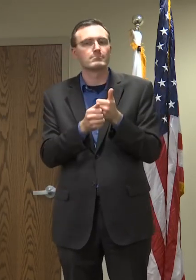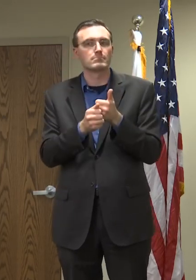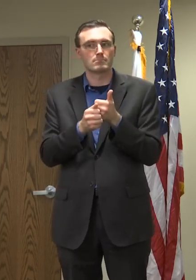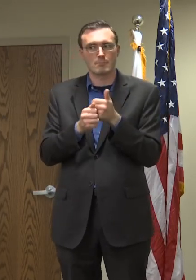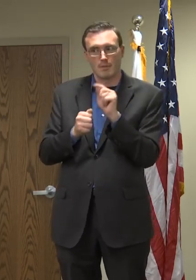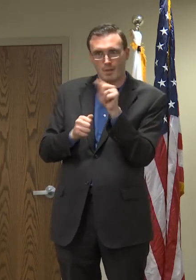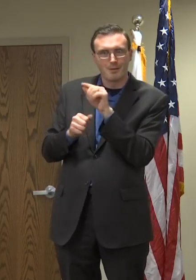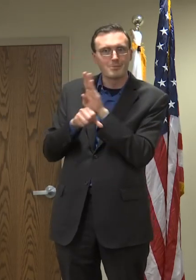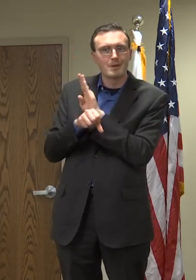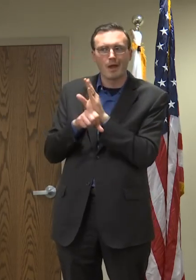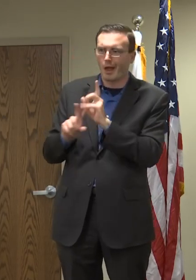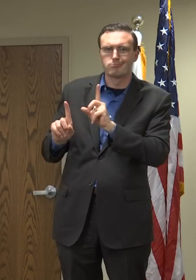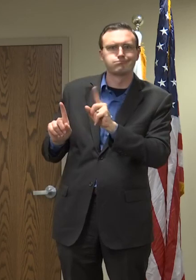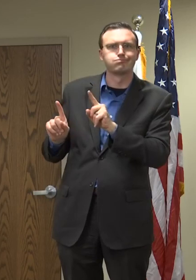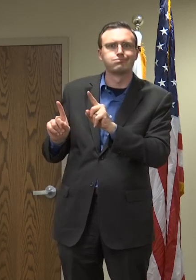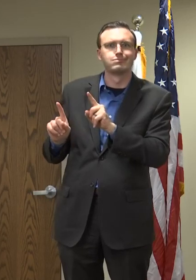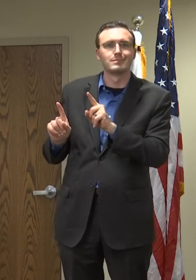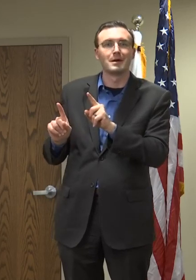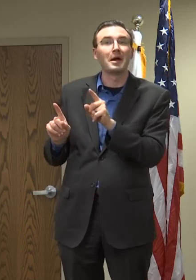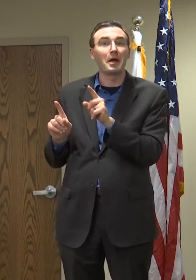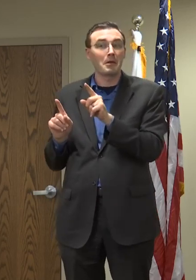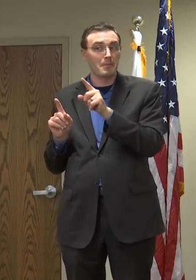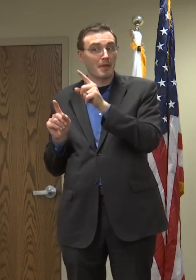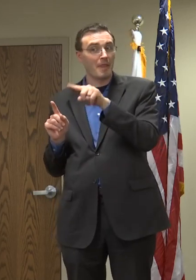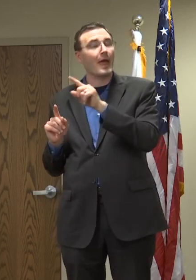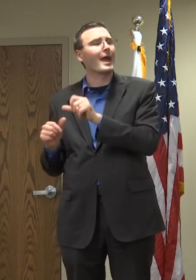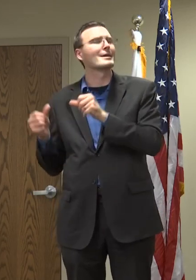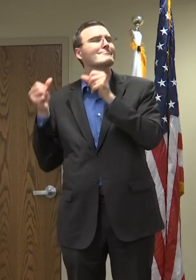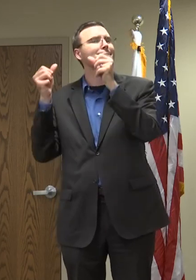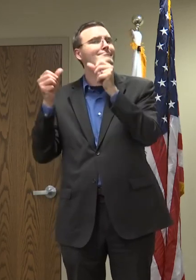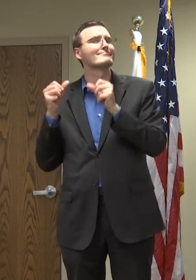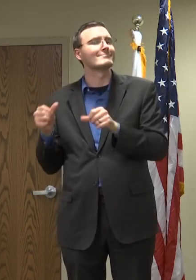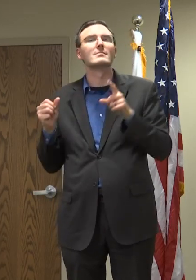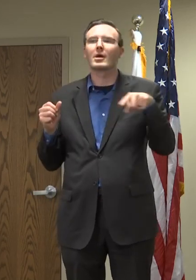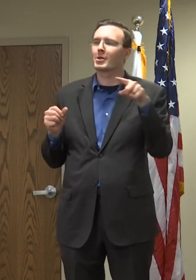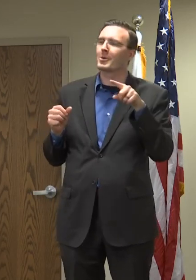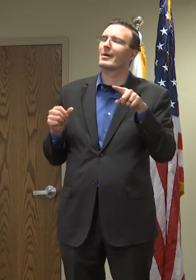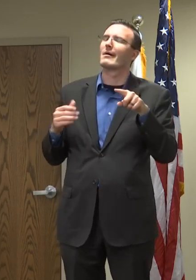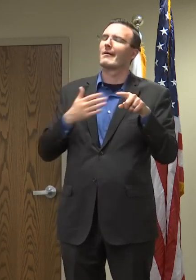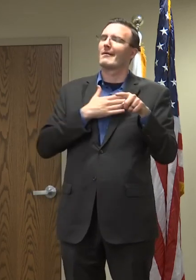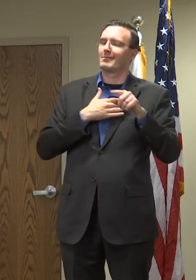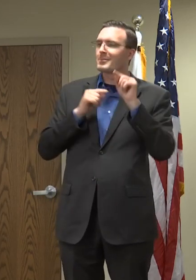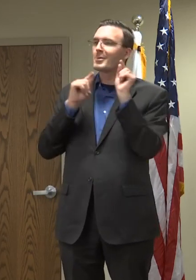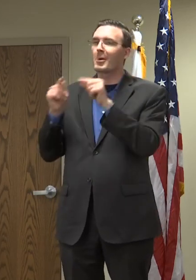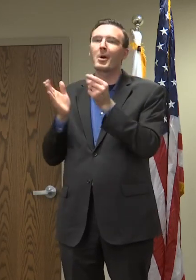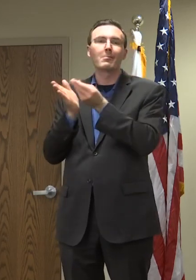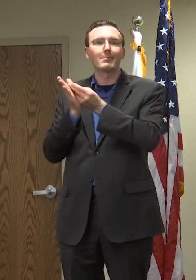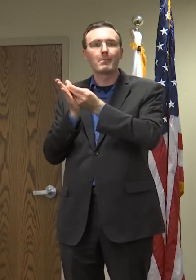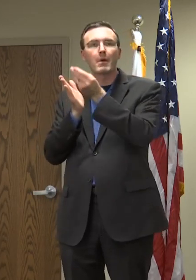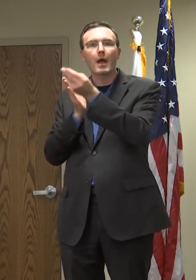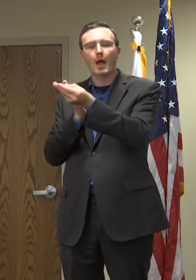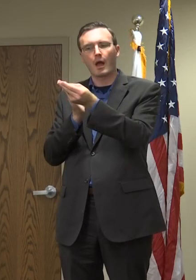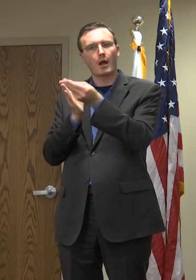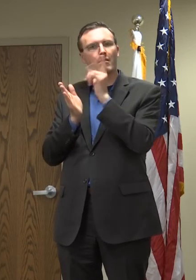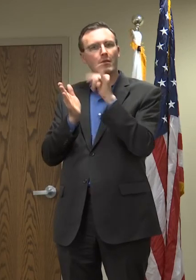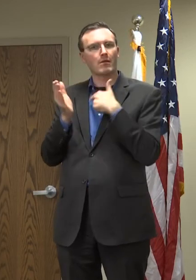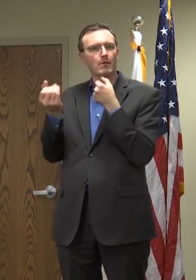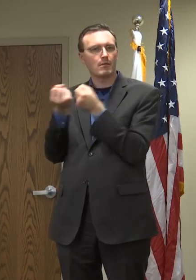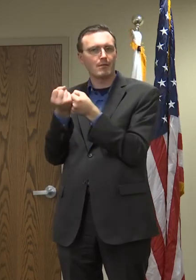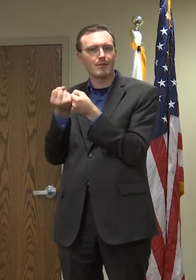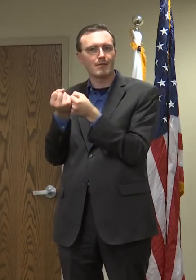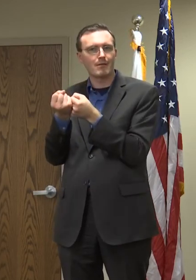those businesses. Show that you care, that that's a value that you have. I often think when people come with multiple complaints at the